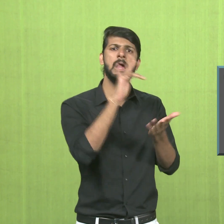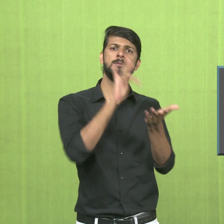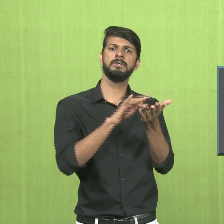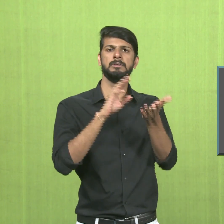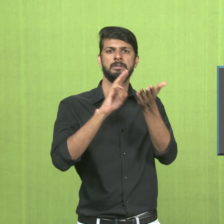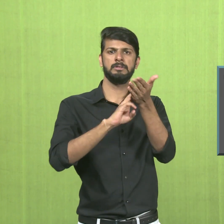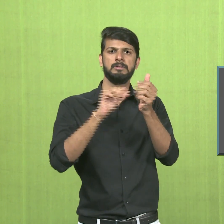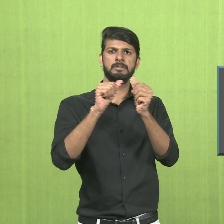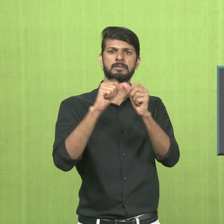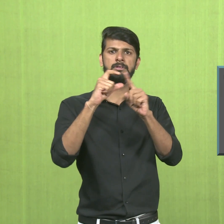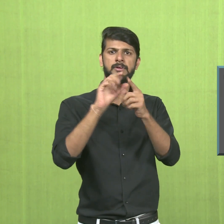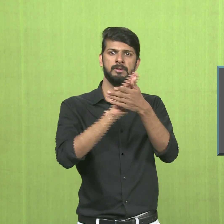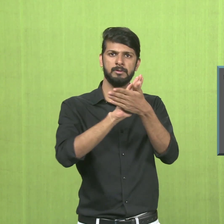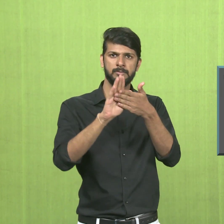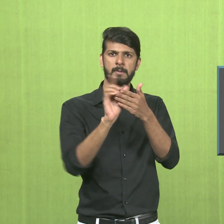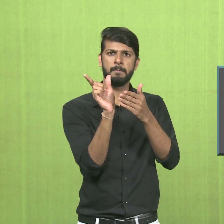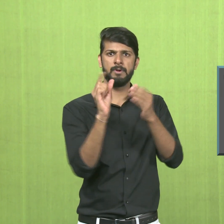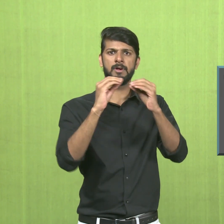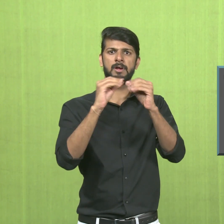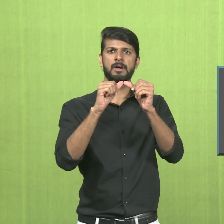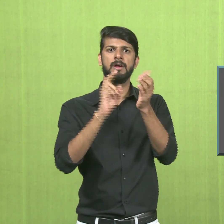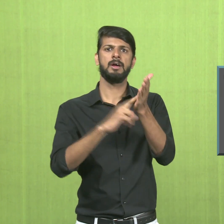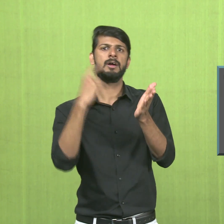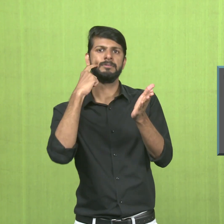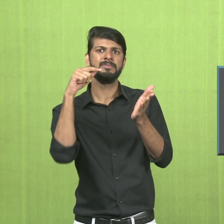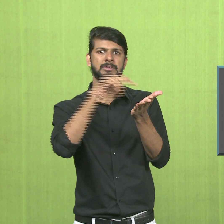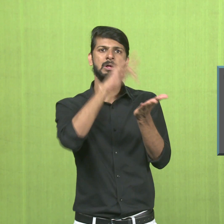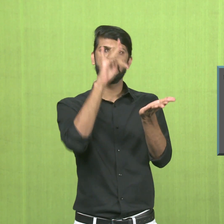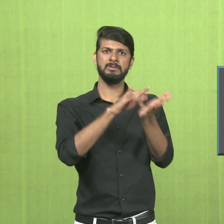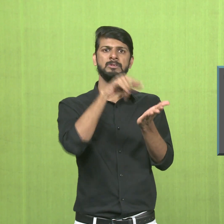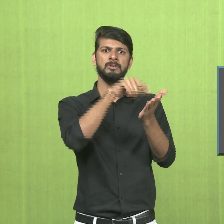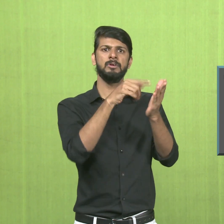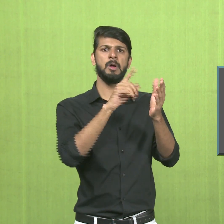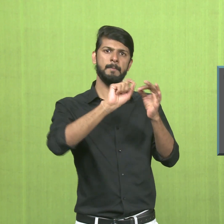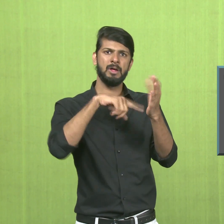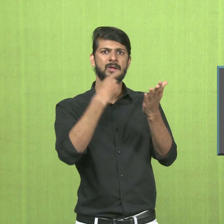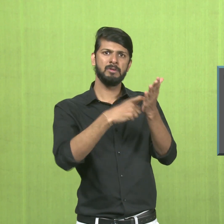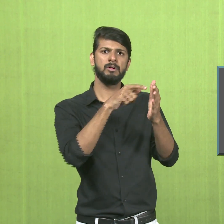This originated in the Madhubani district of Bihar.